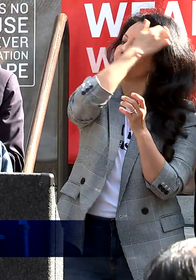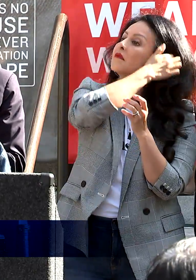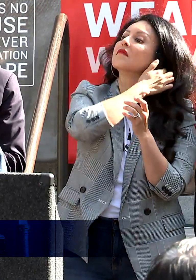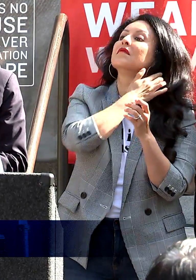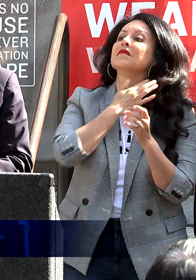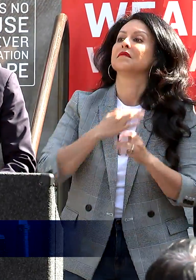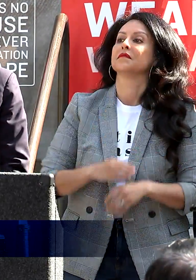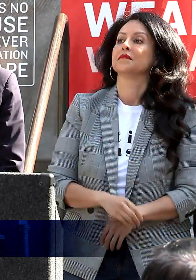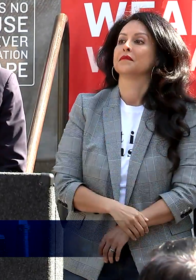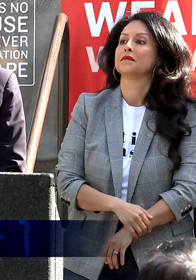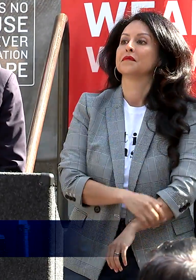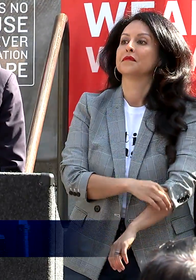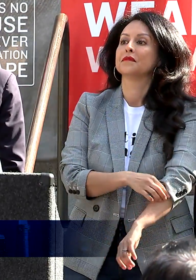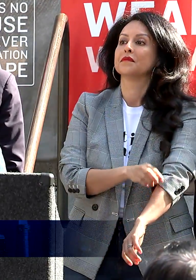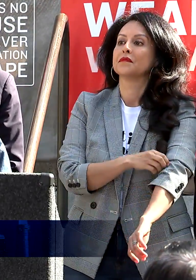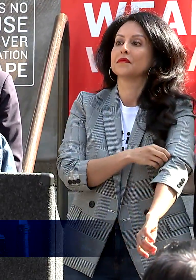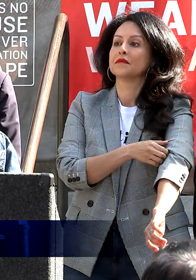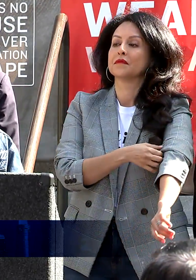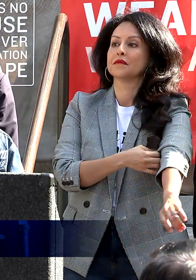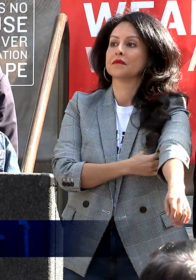predicates behavior.